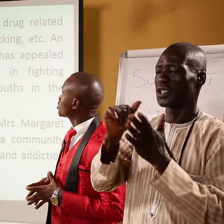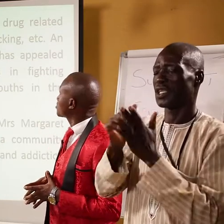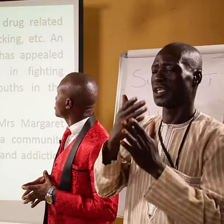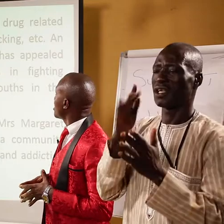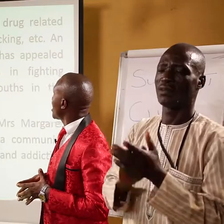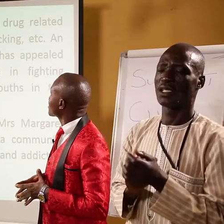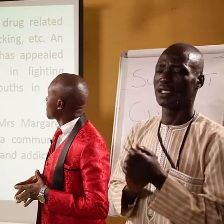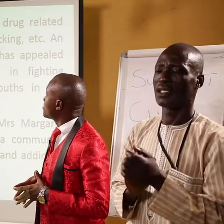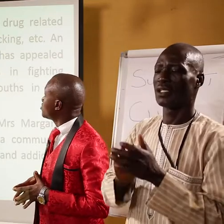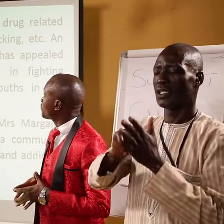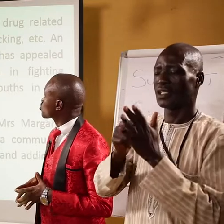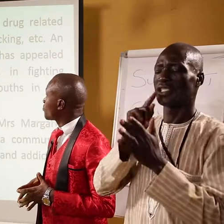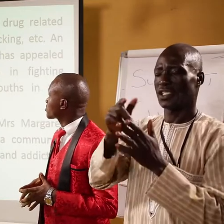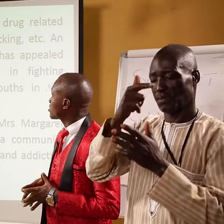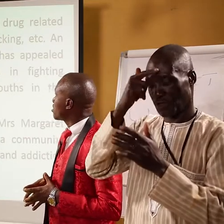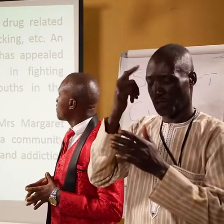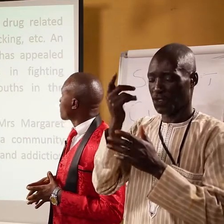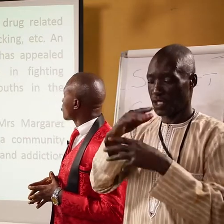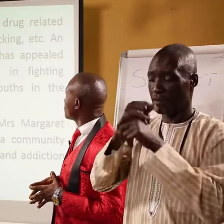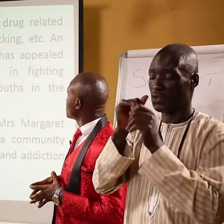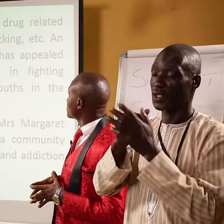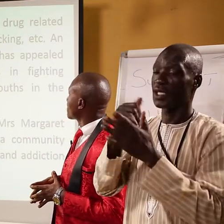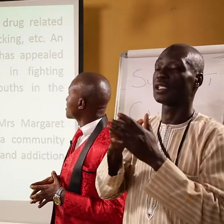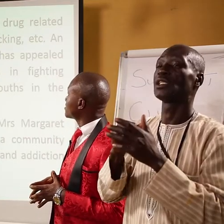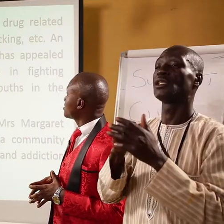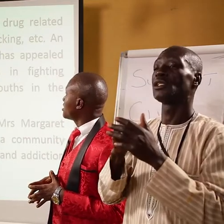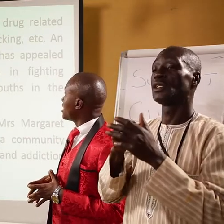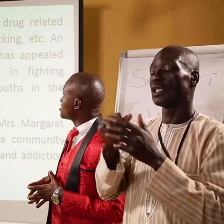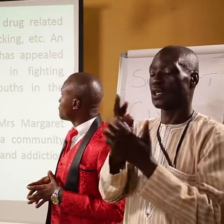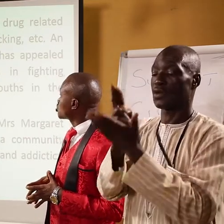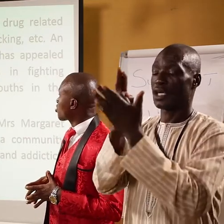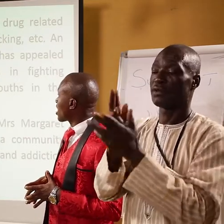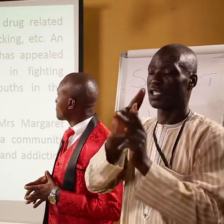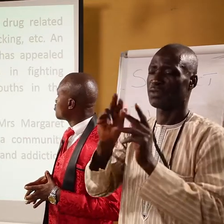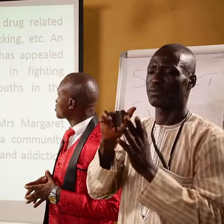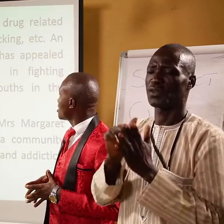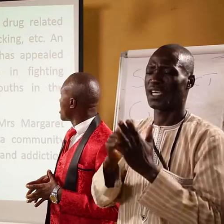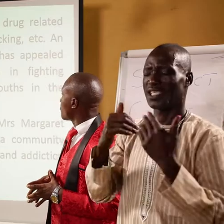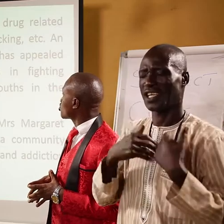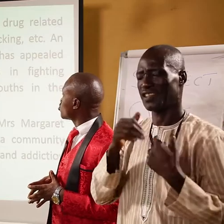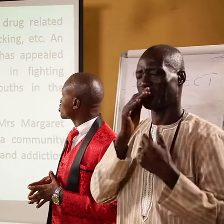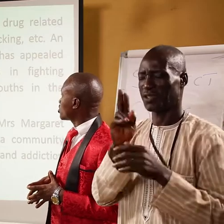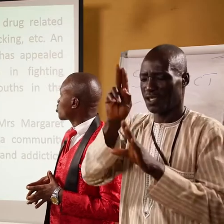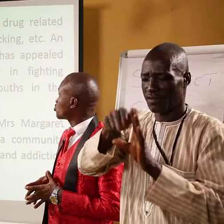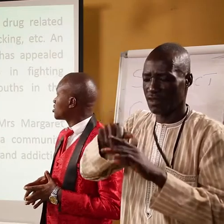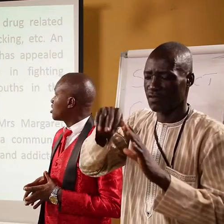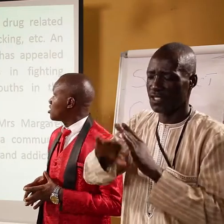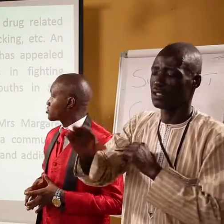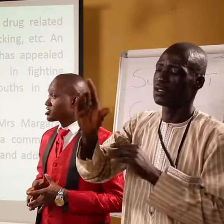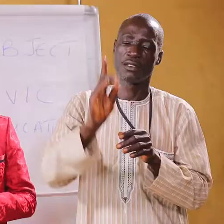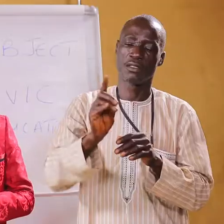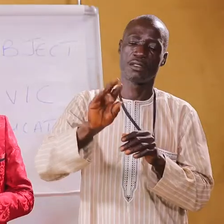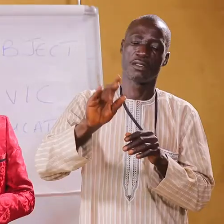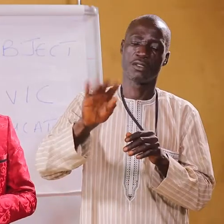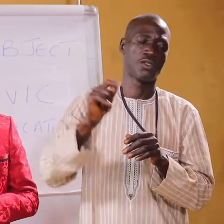Eye-Opener Foundation, has appealed for support from communities in fighting endemic drug abuse among youth in the country.